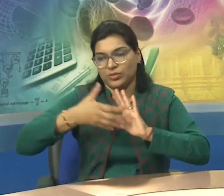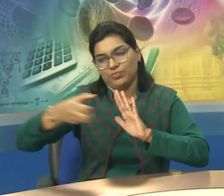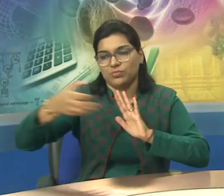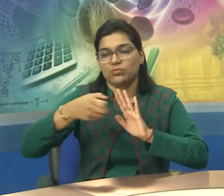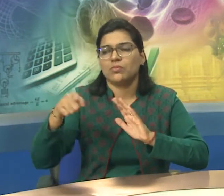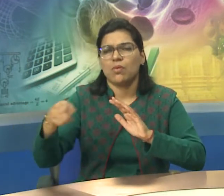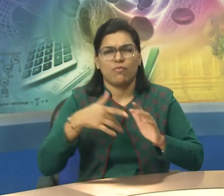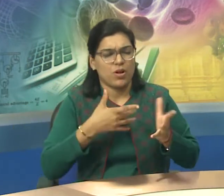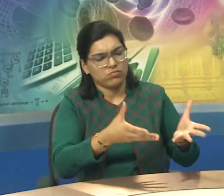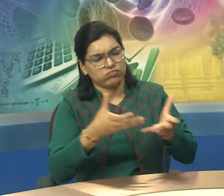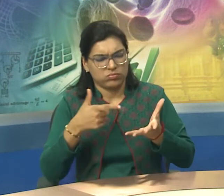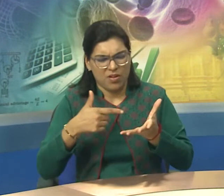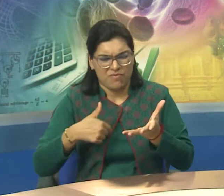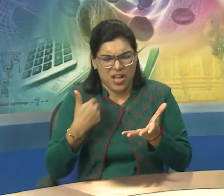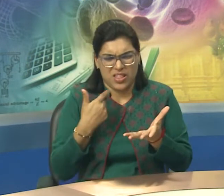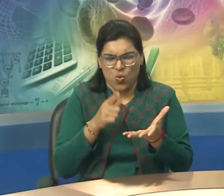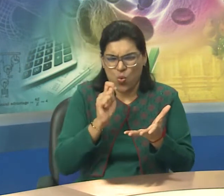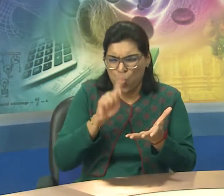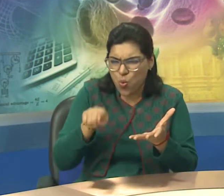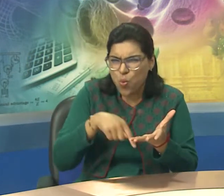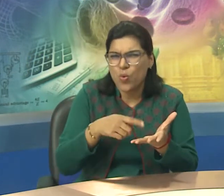better customer satisfaction,